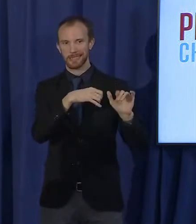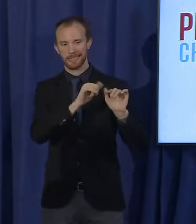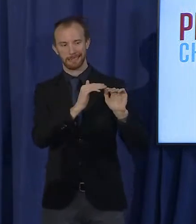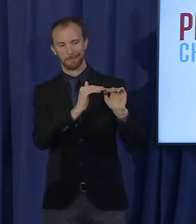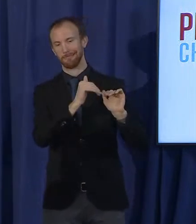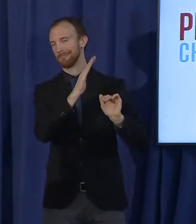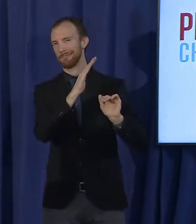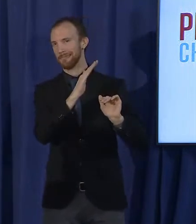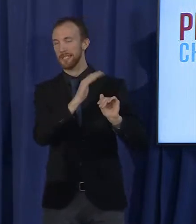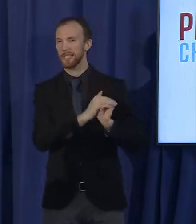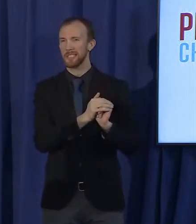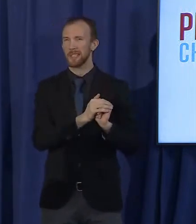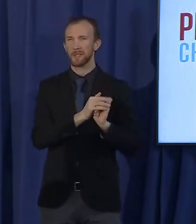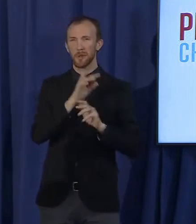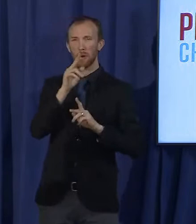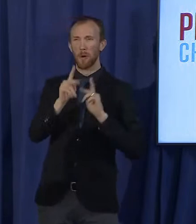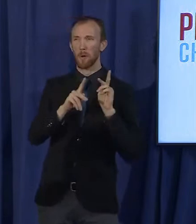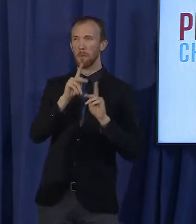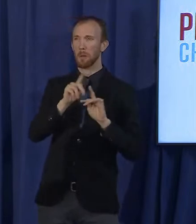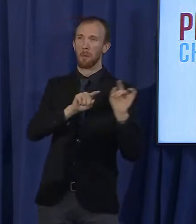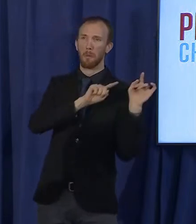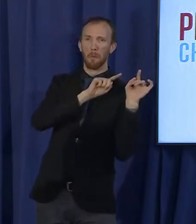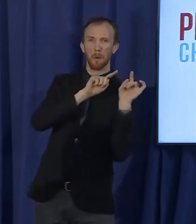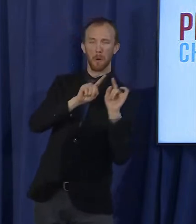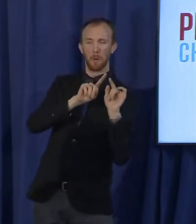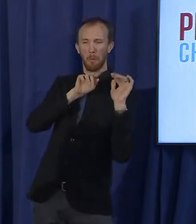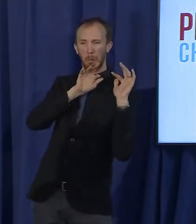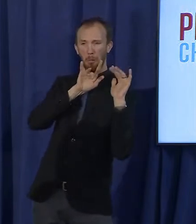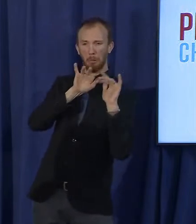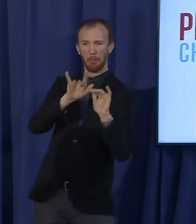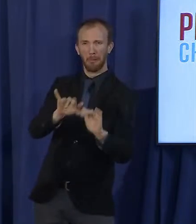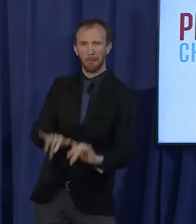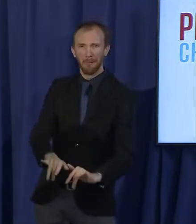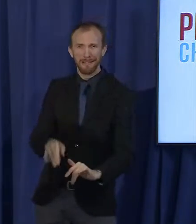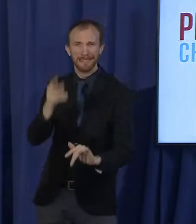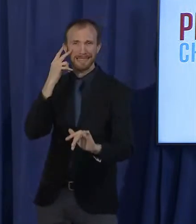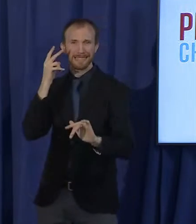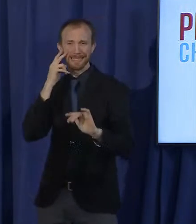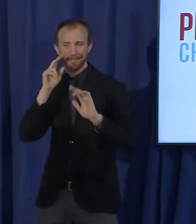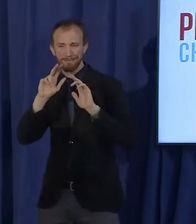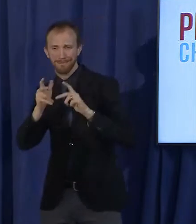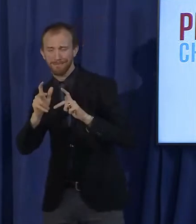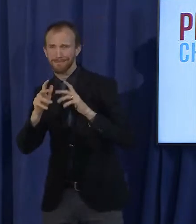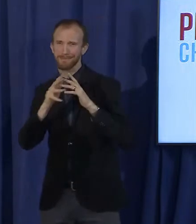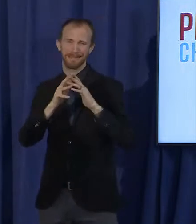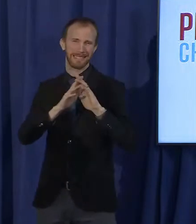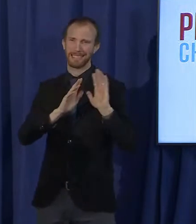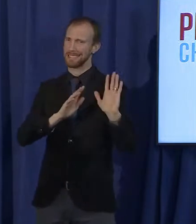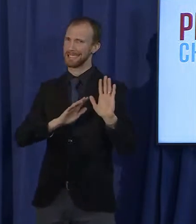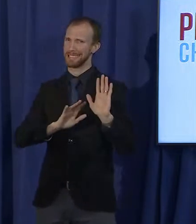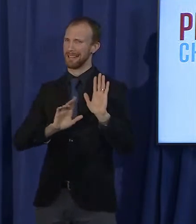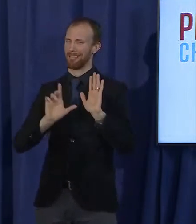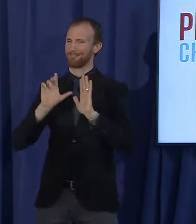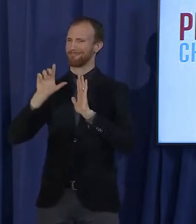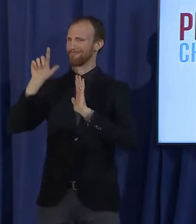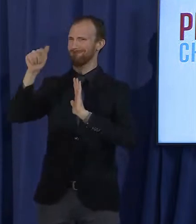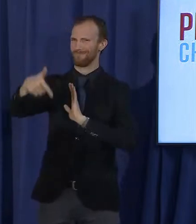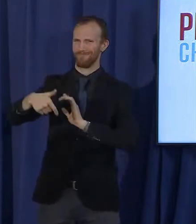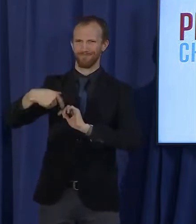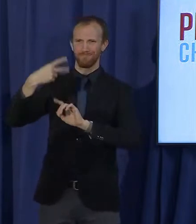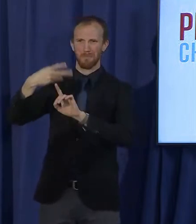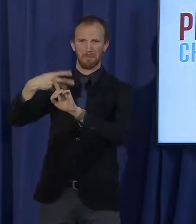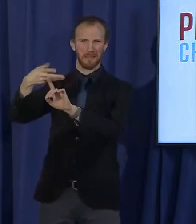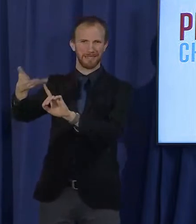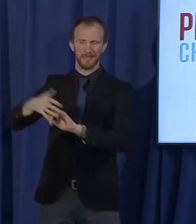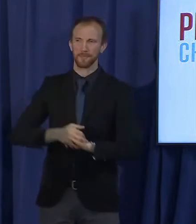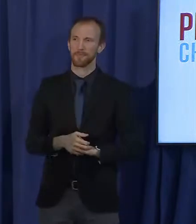in stands, that is months away, realistically. And certainly as we make progress, both on case